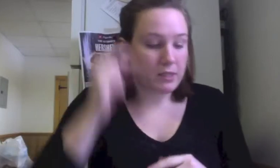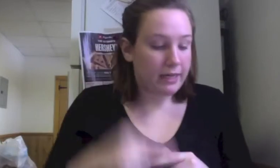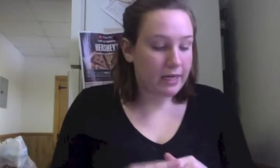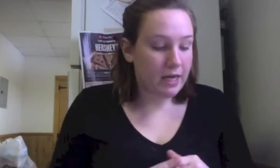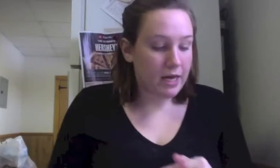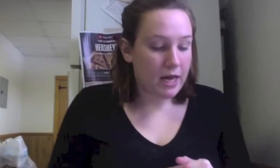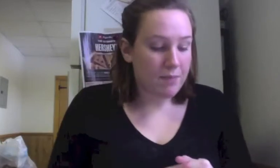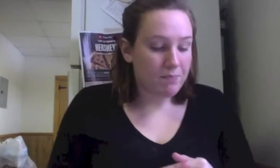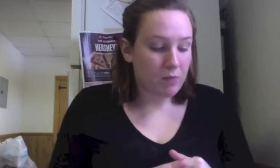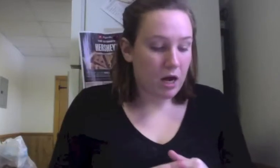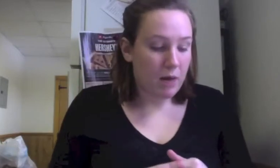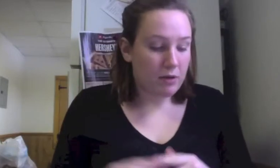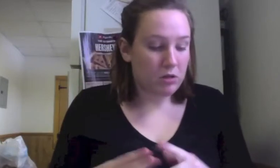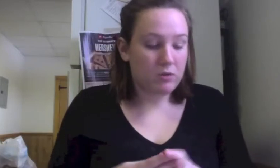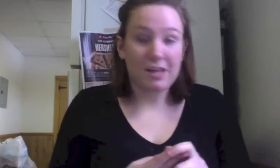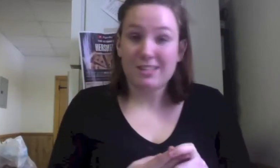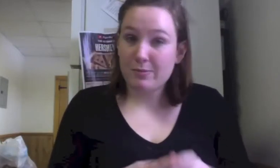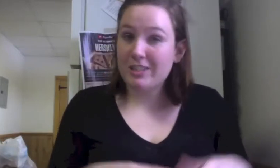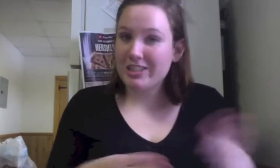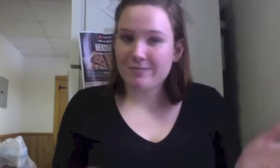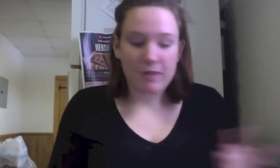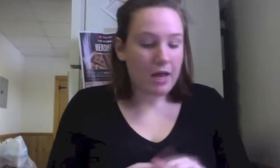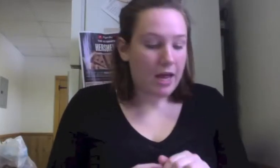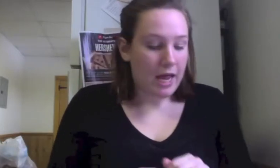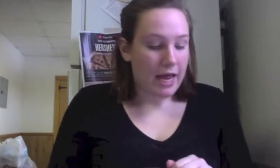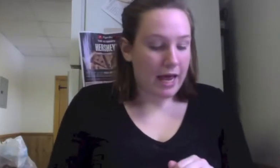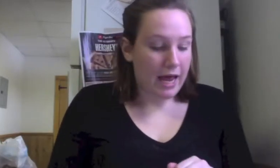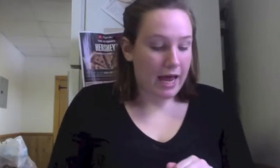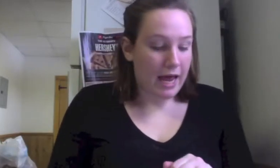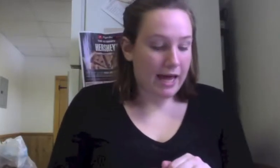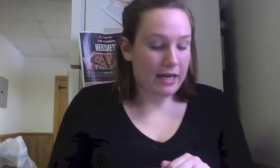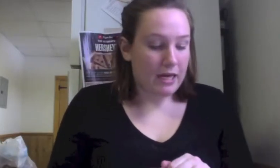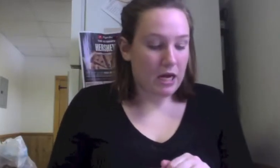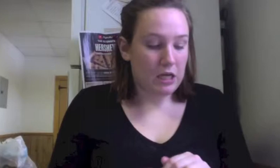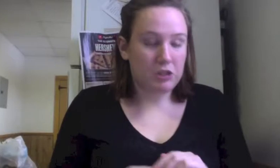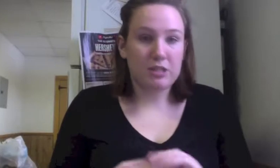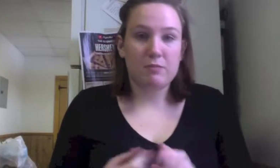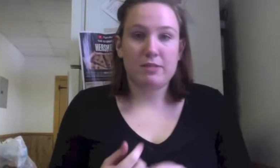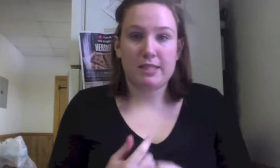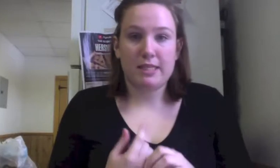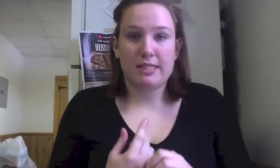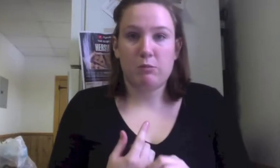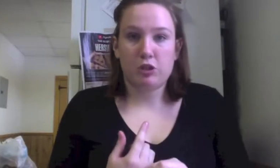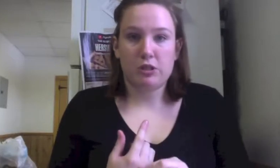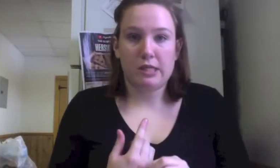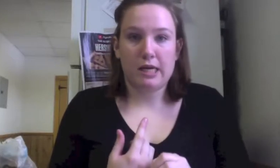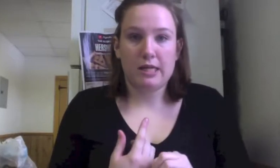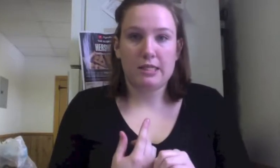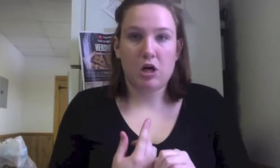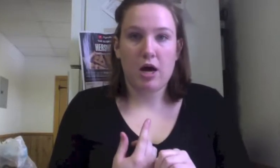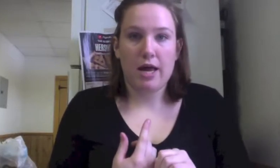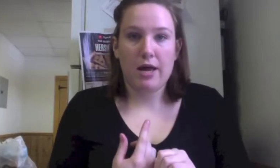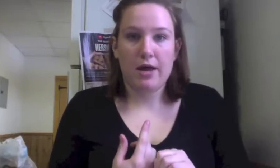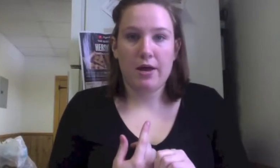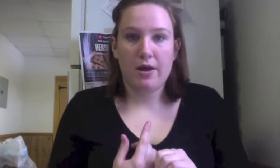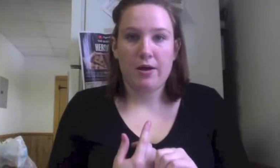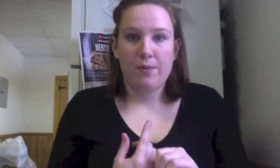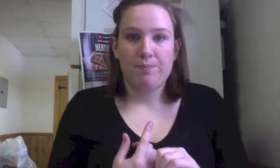click. Include the estimation and address misconceptions, like it's not